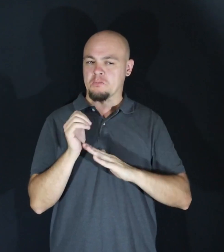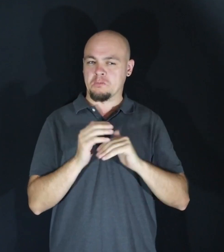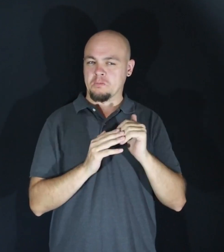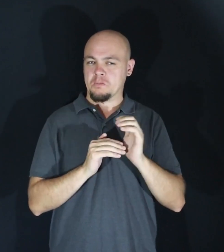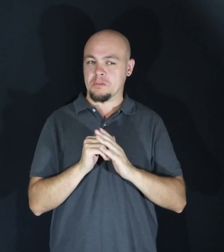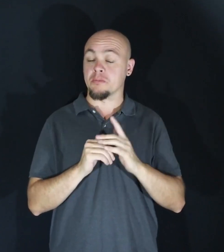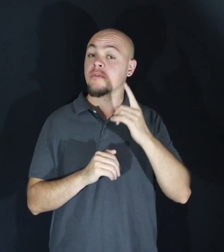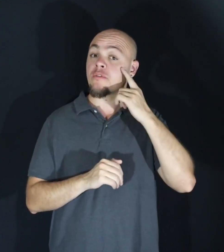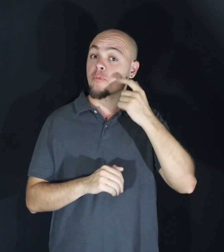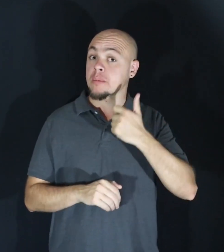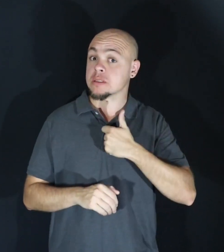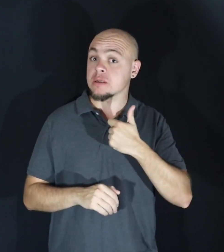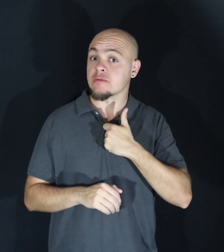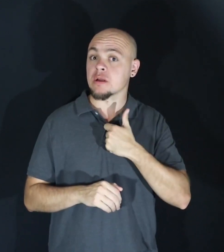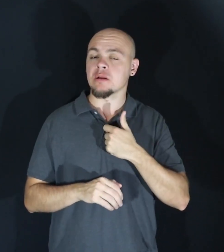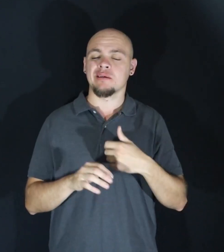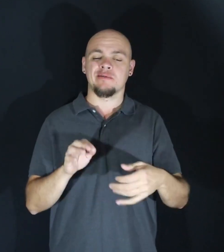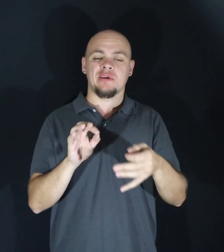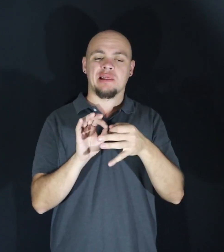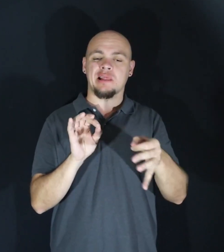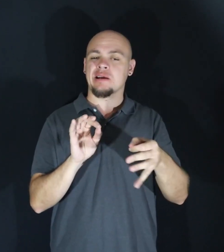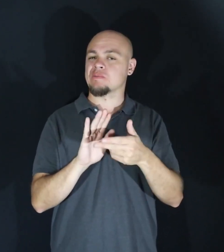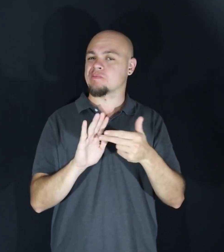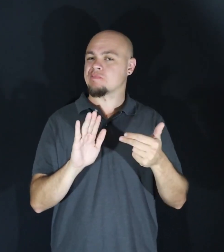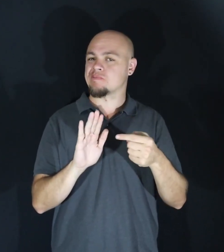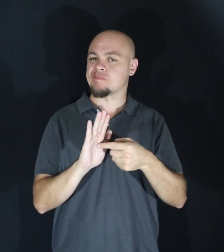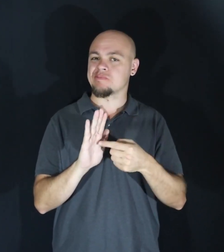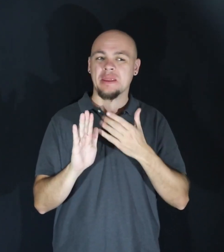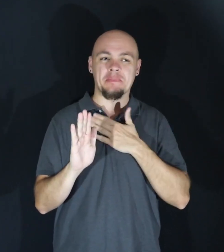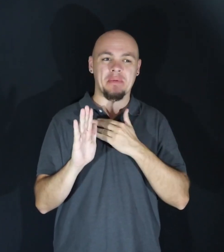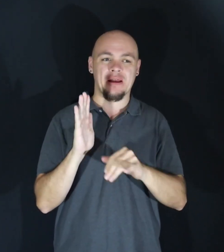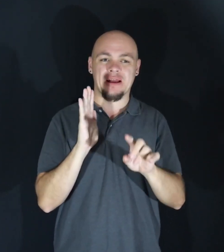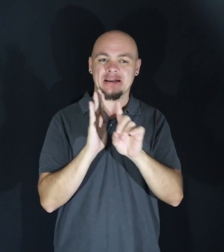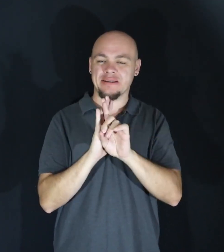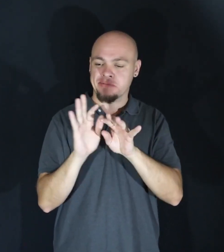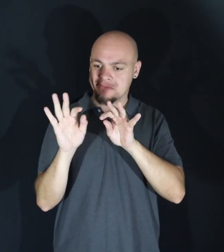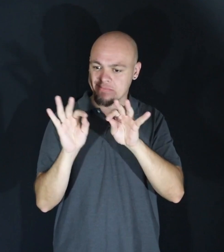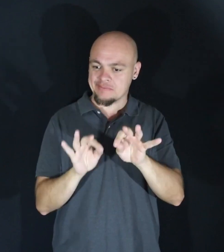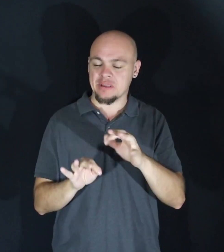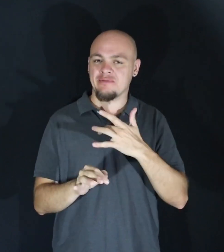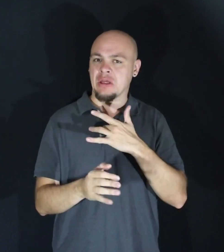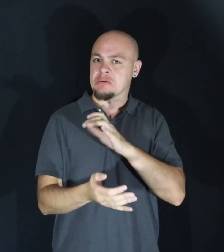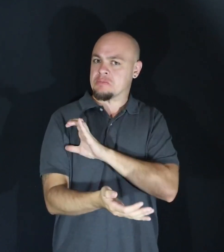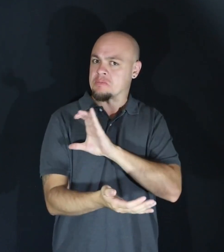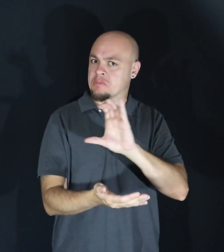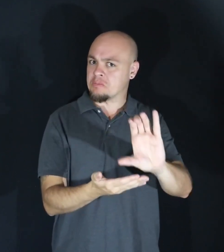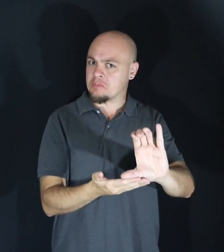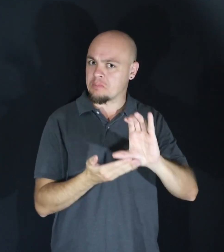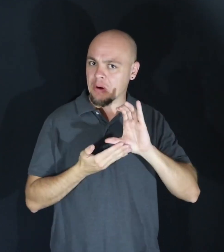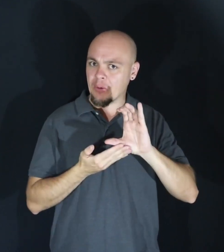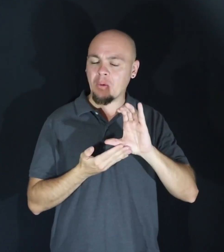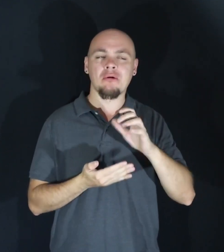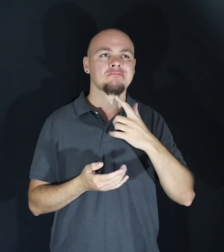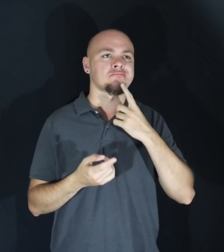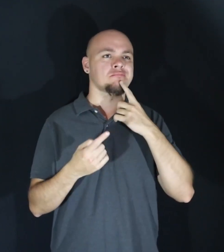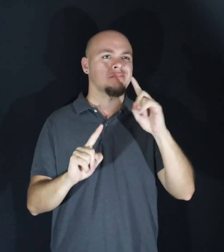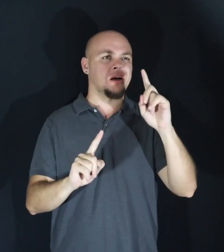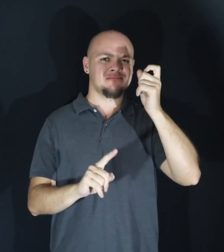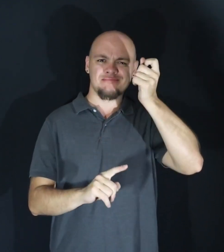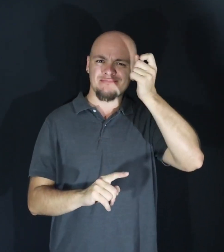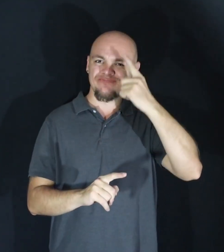me, having language to describe my identity was empowering. I finally understood